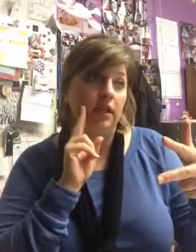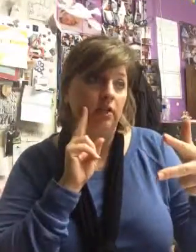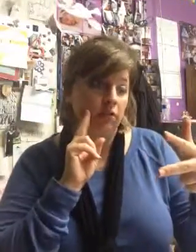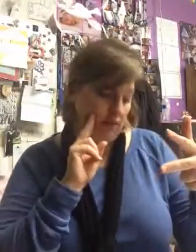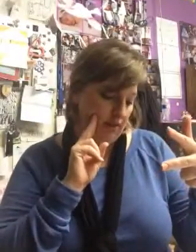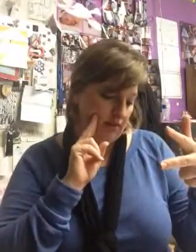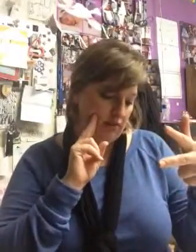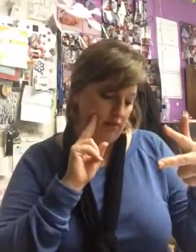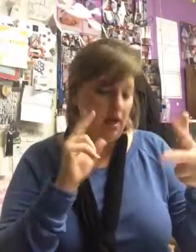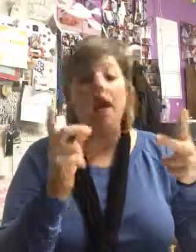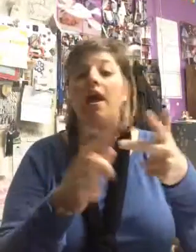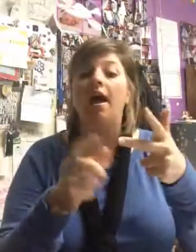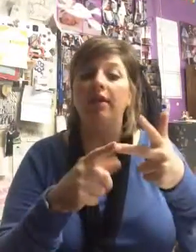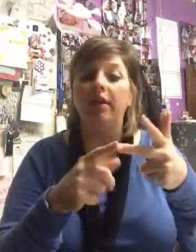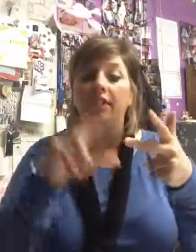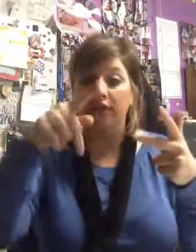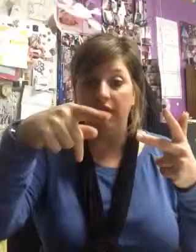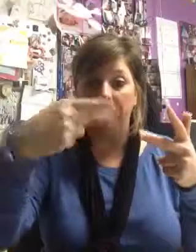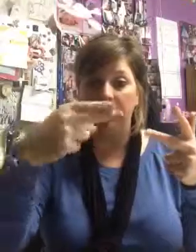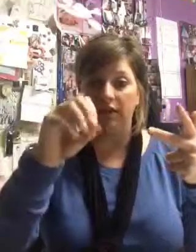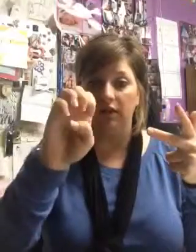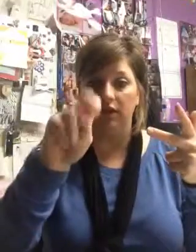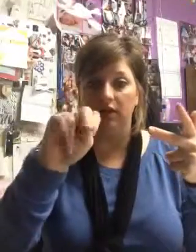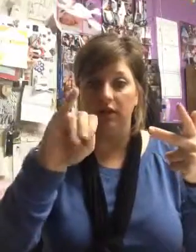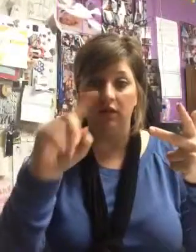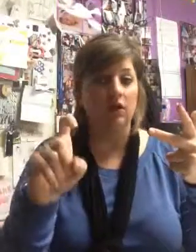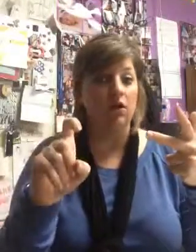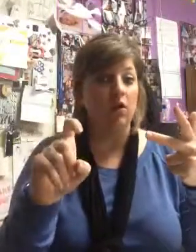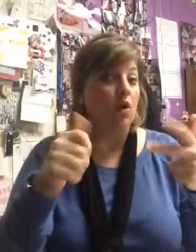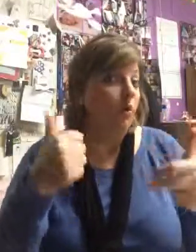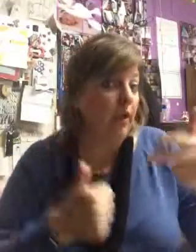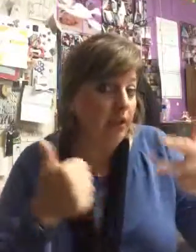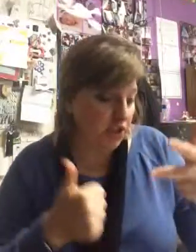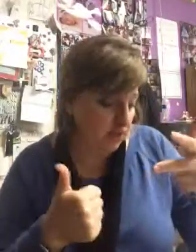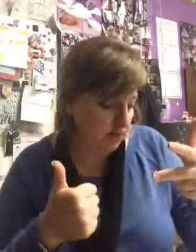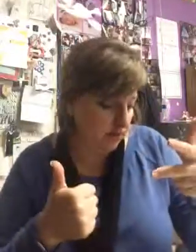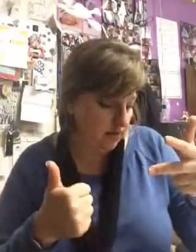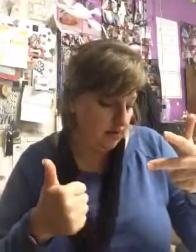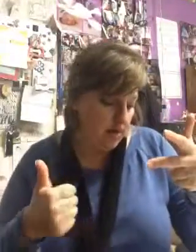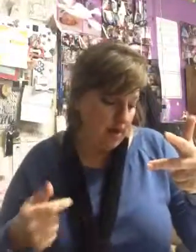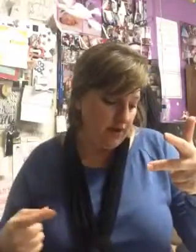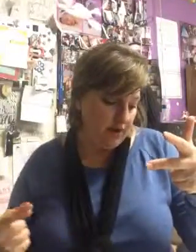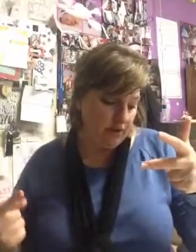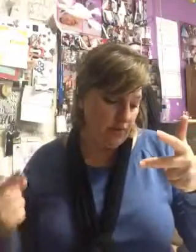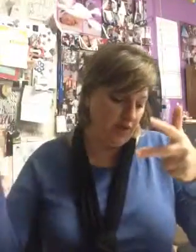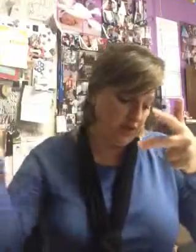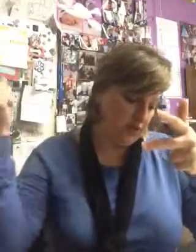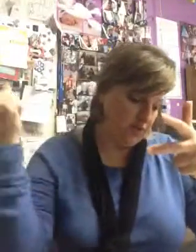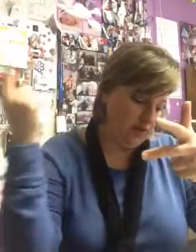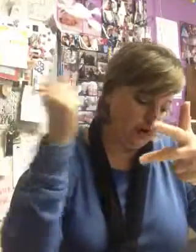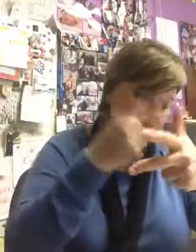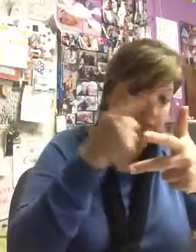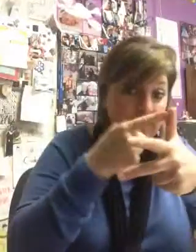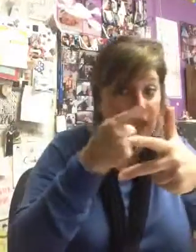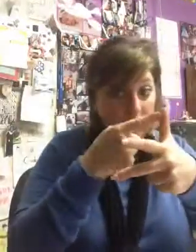Houston, I think that was a Houston, yeah, and then Phoenix. Which? And you're going to point to